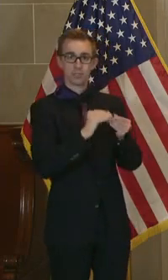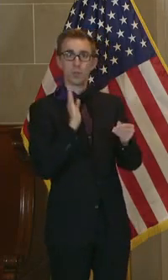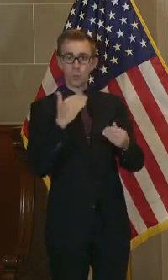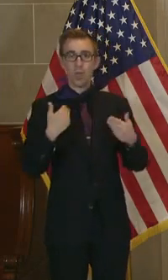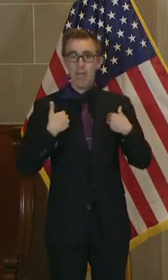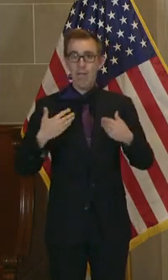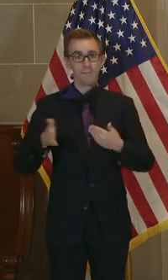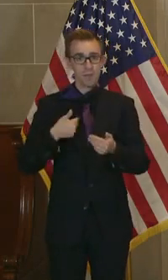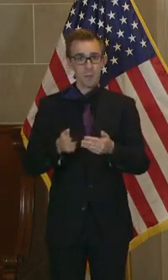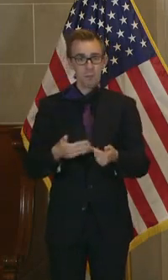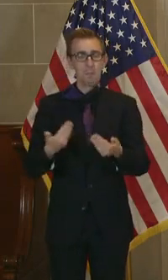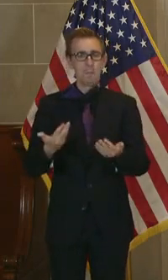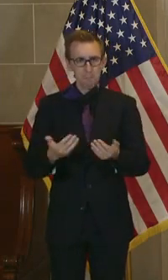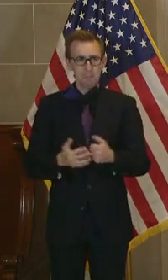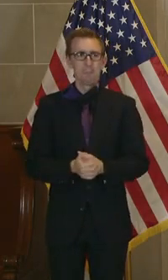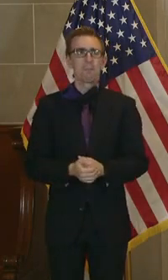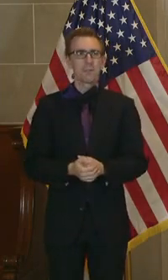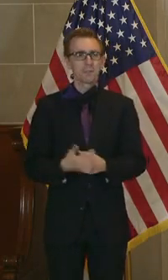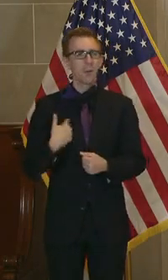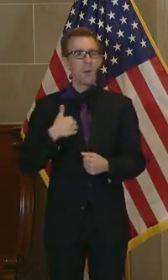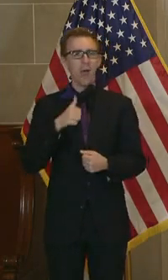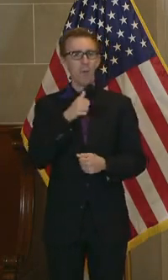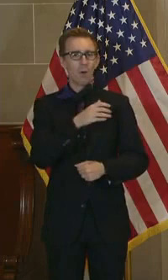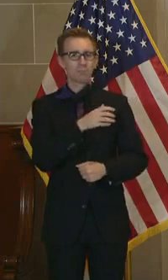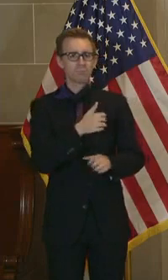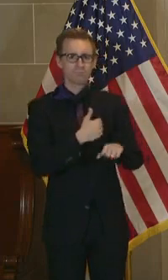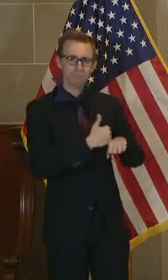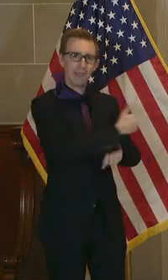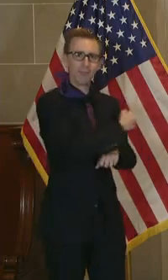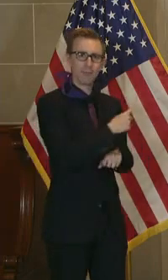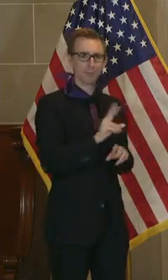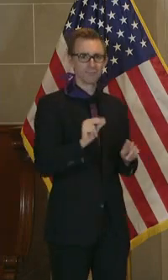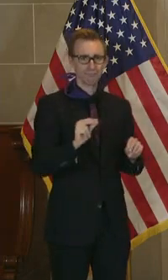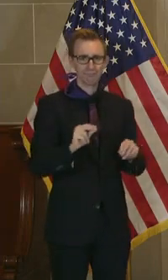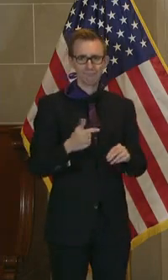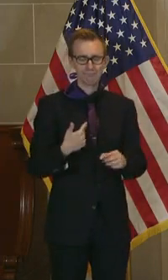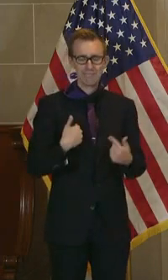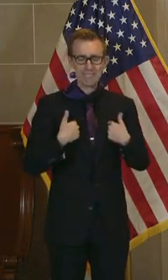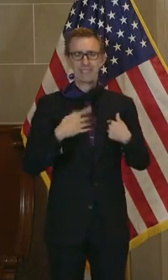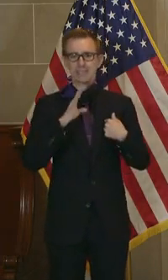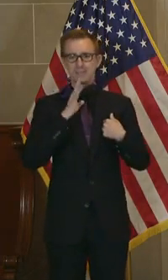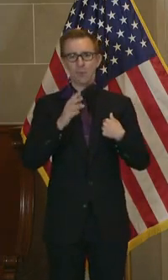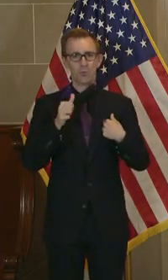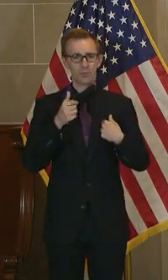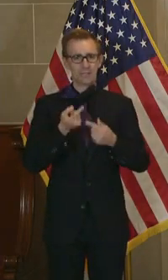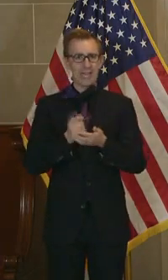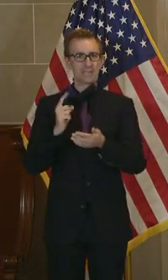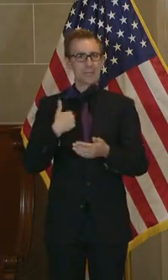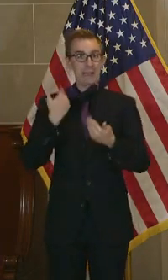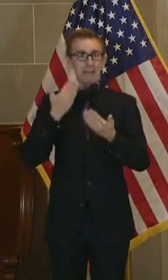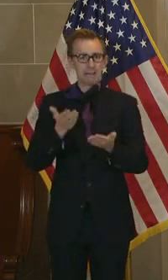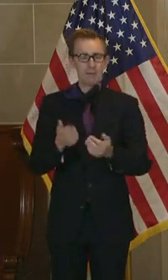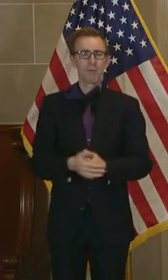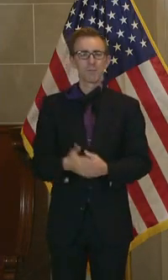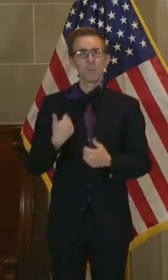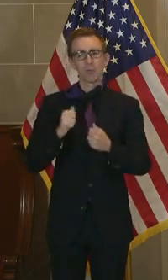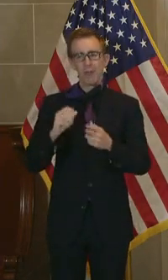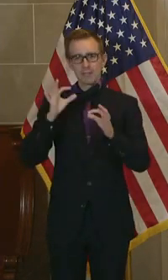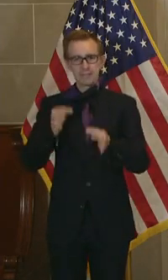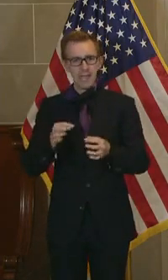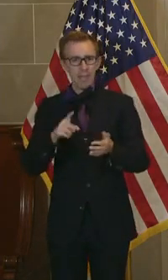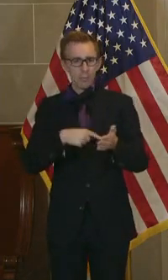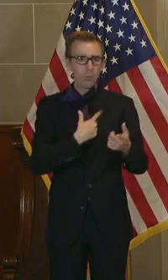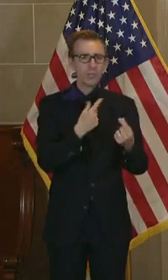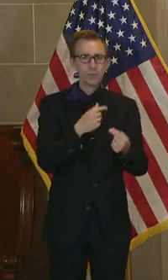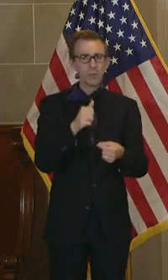one. So no, I won't put it on the director at all on that. Look, we talked that over. We was trying to decide what to do. They have a new